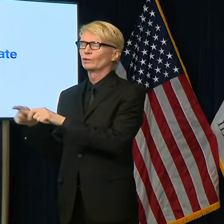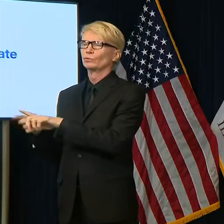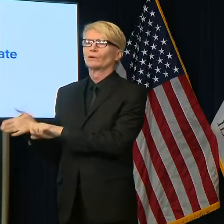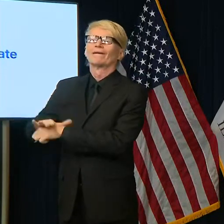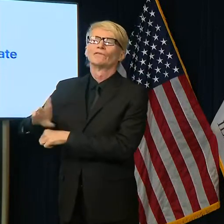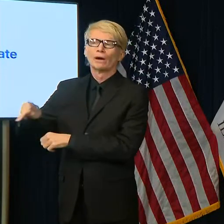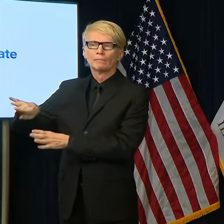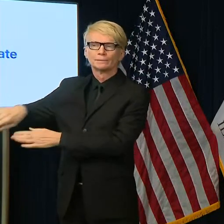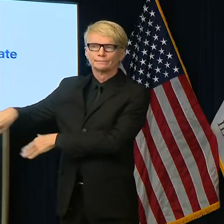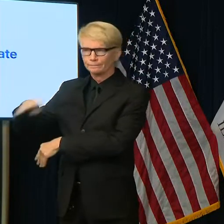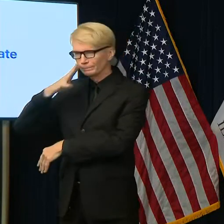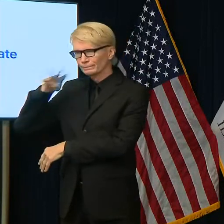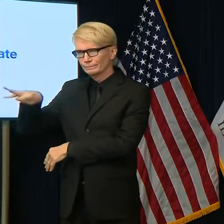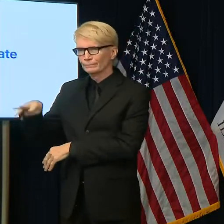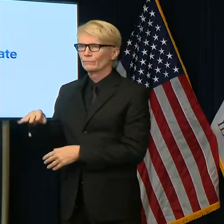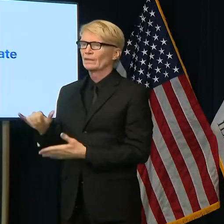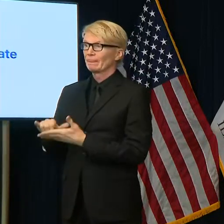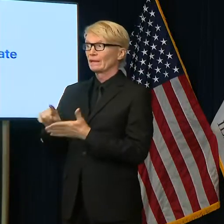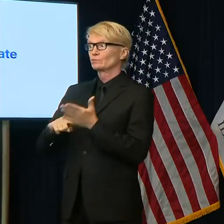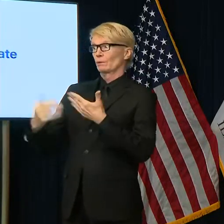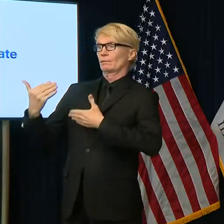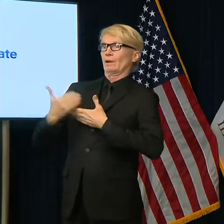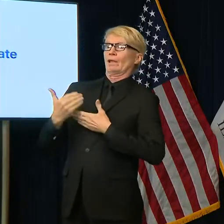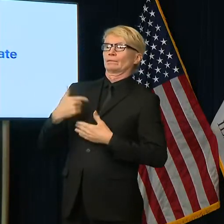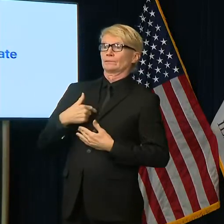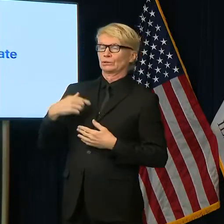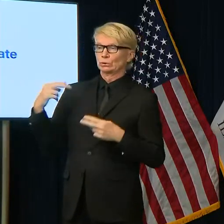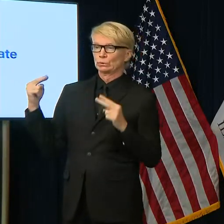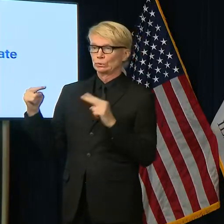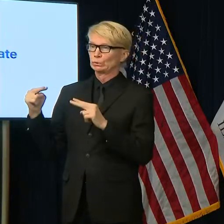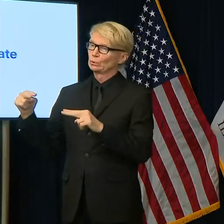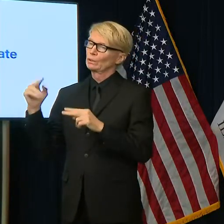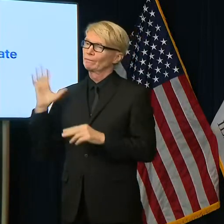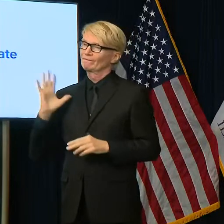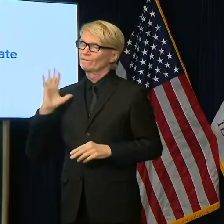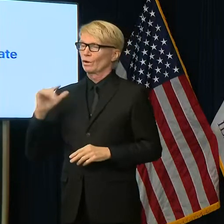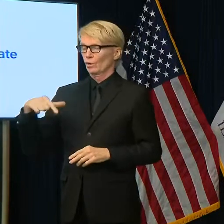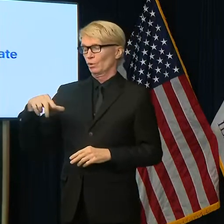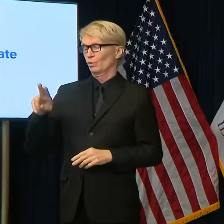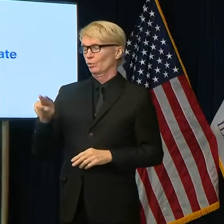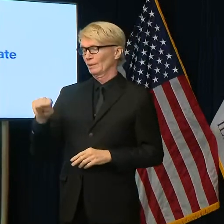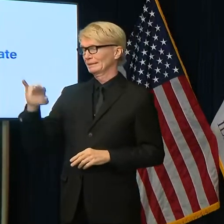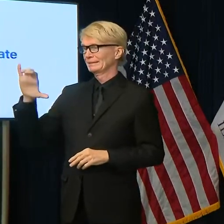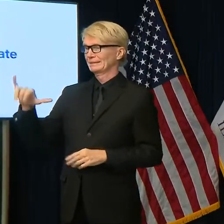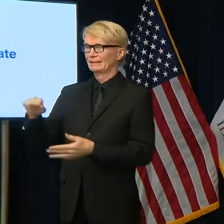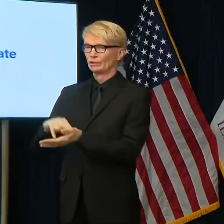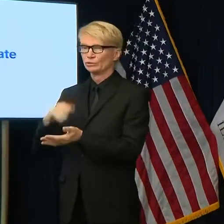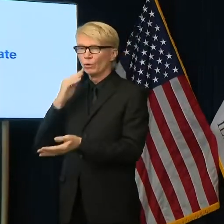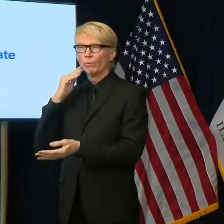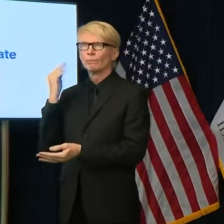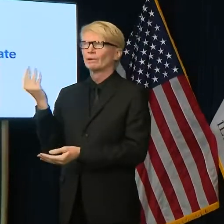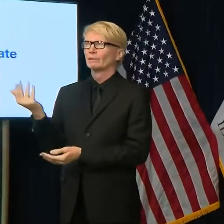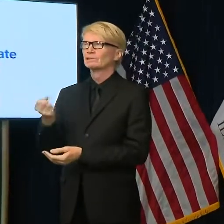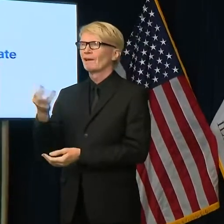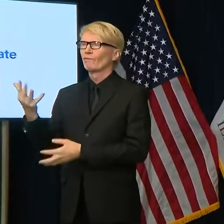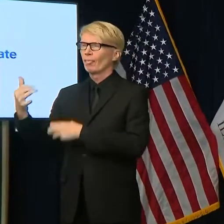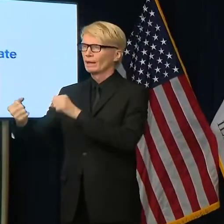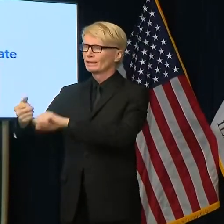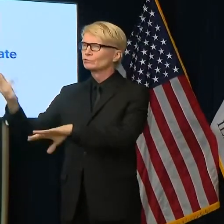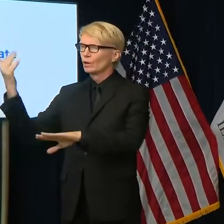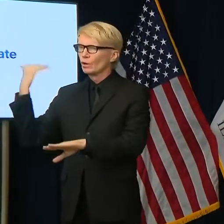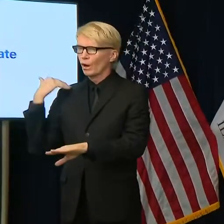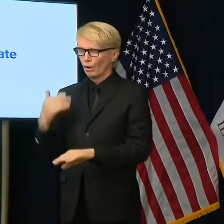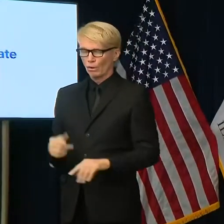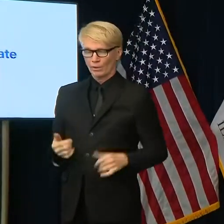up. That is what is so disturbing about what happened at Quincy those several years ago.